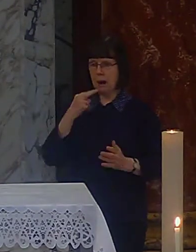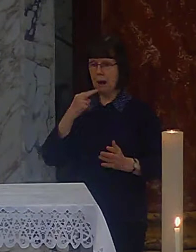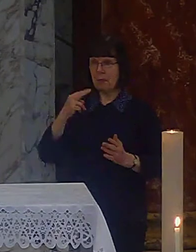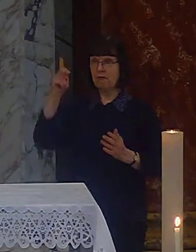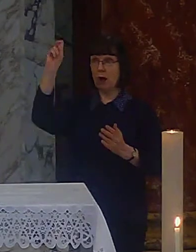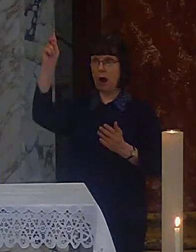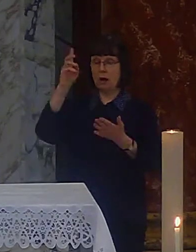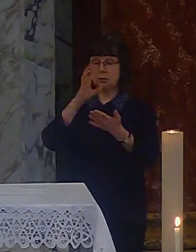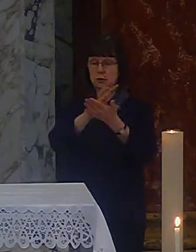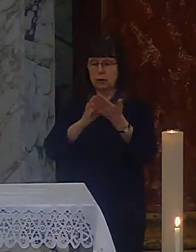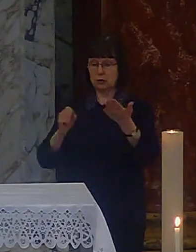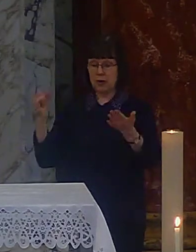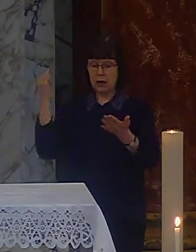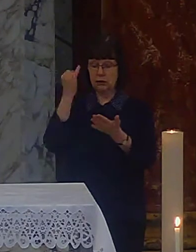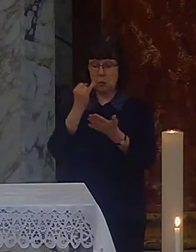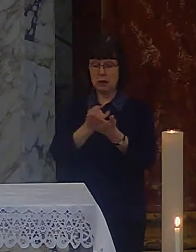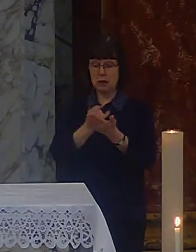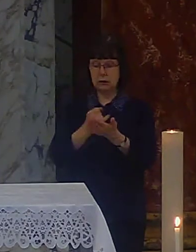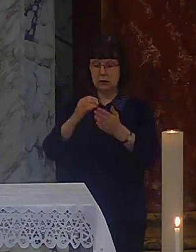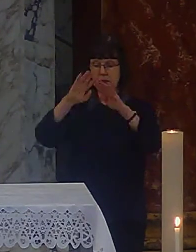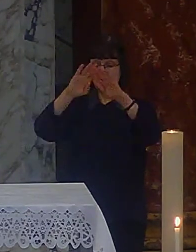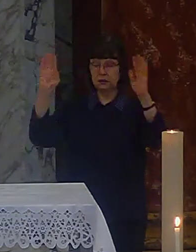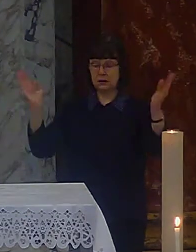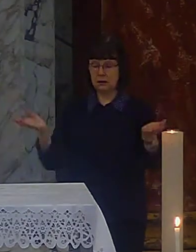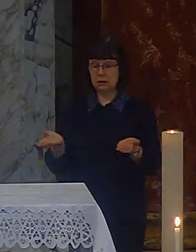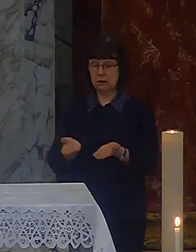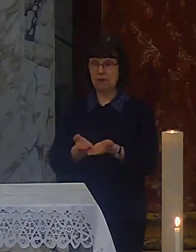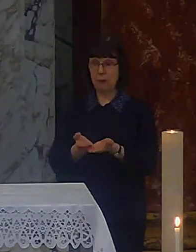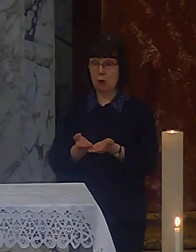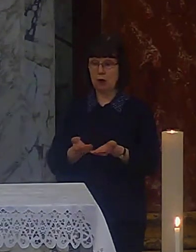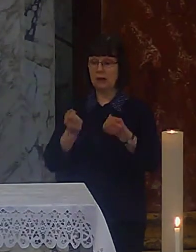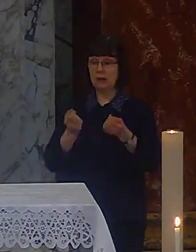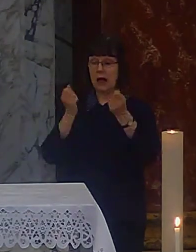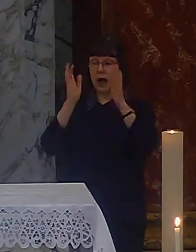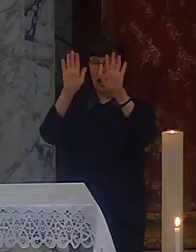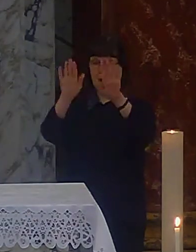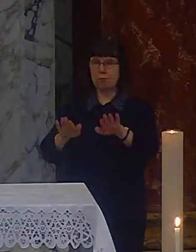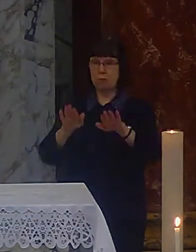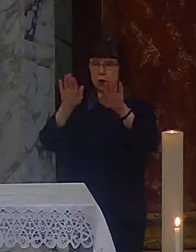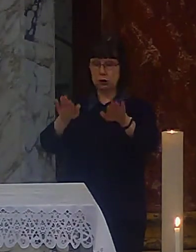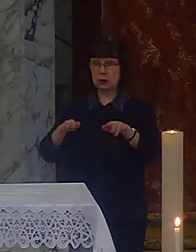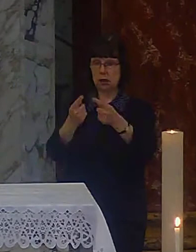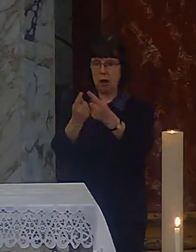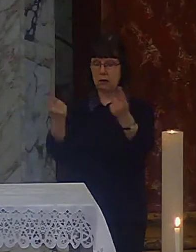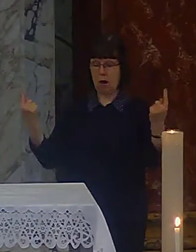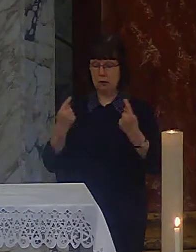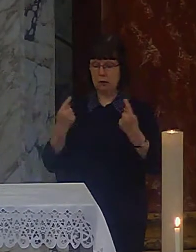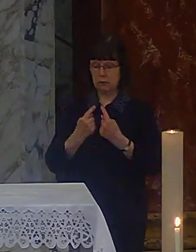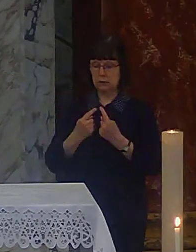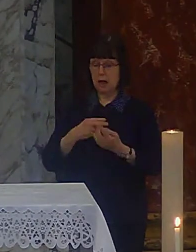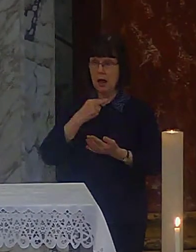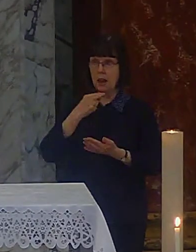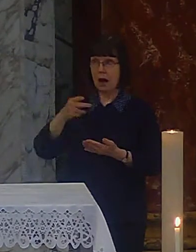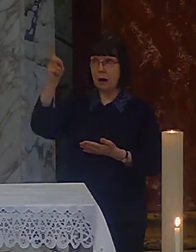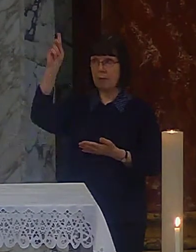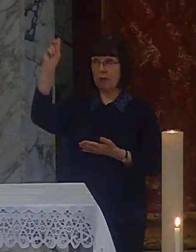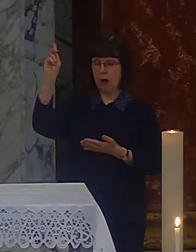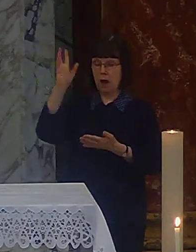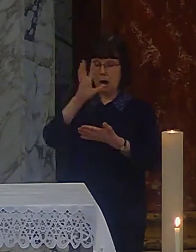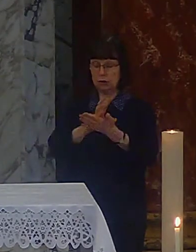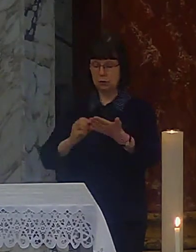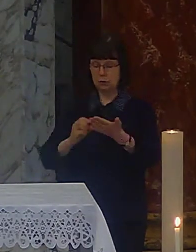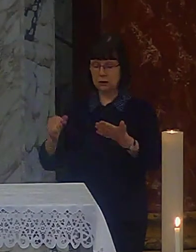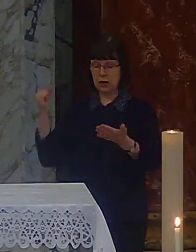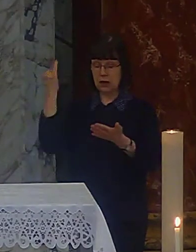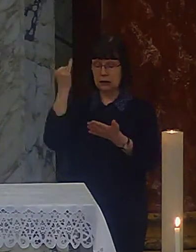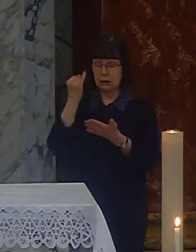Lamb of God, you take away the sin of the world, have mercy on us. Lamb of God,